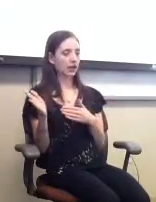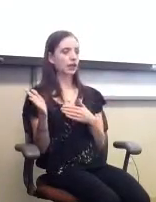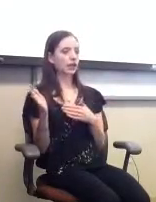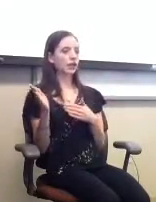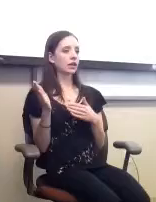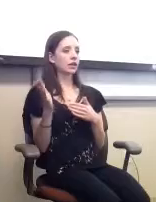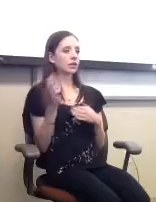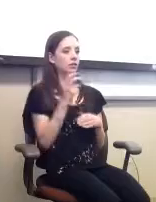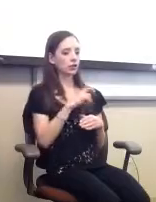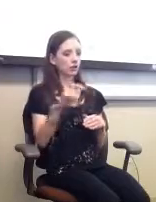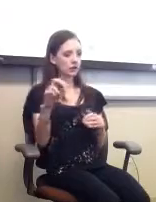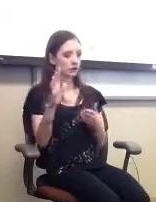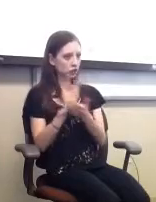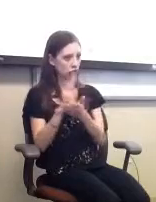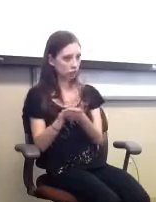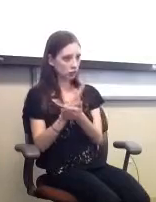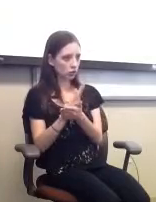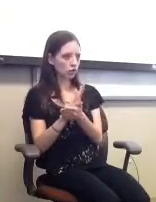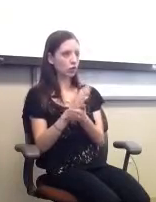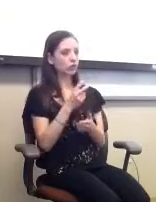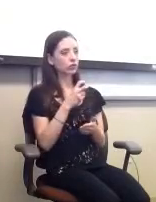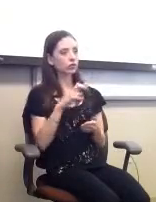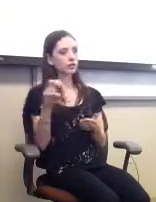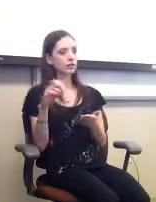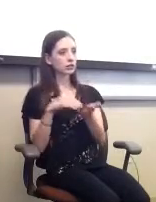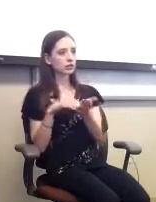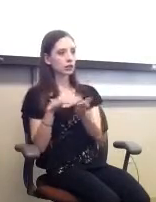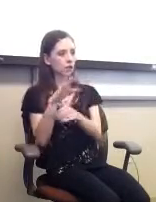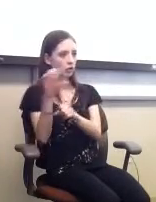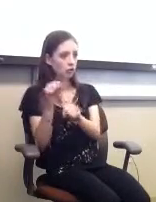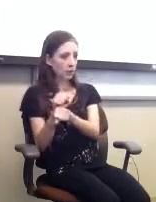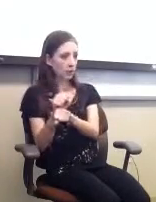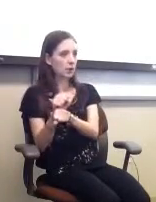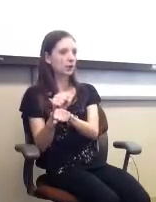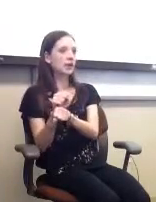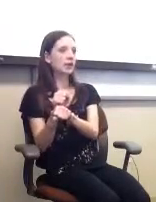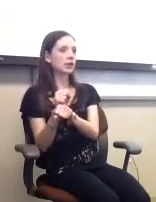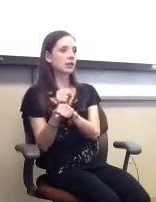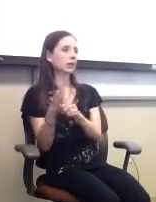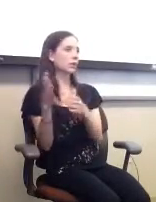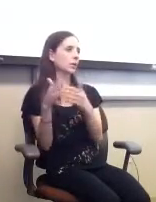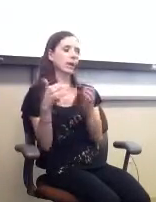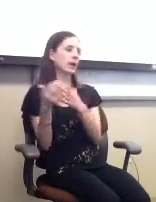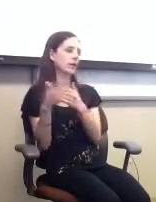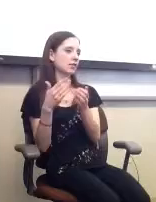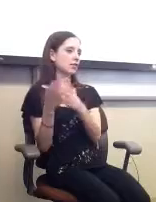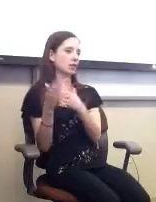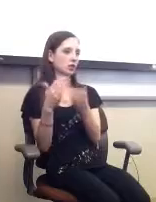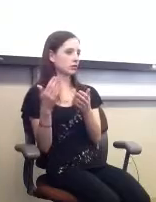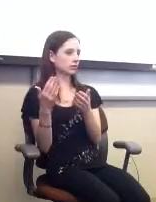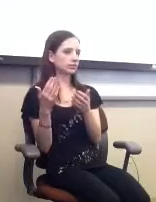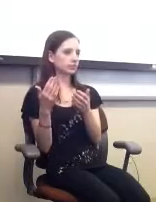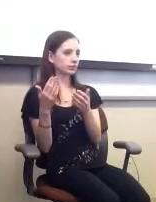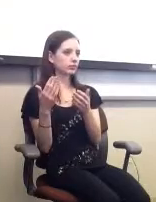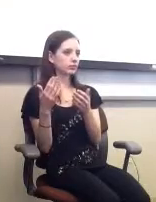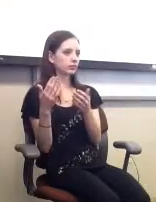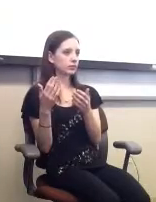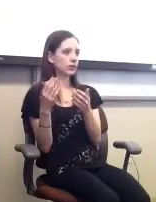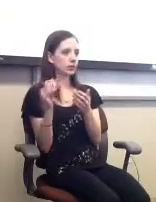use for their transportation to doctor's appointments, or they will do this or whatever with it. So that we're getting something in that comment